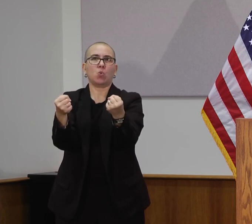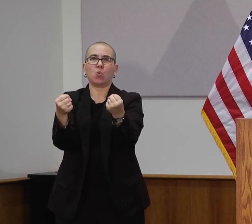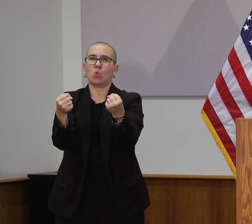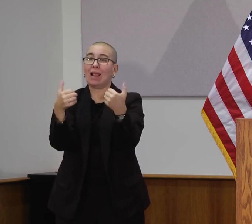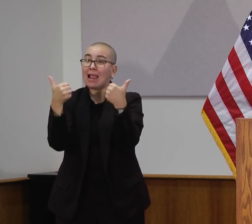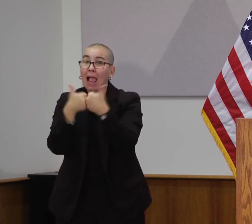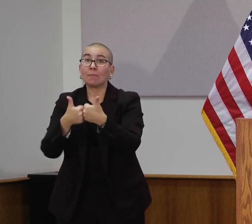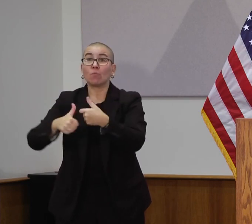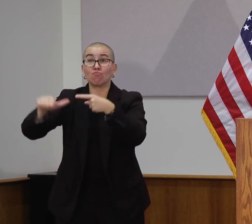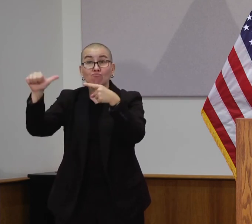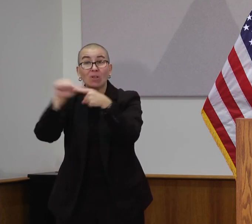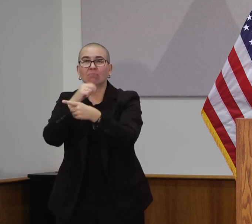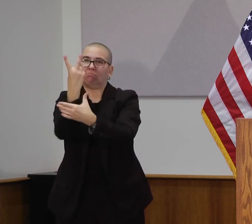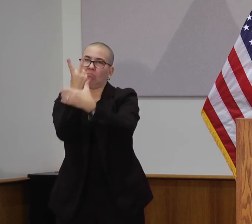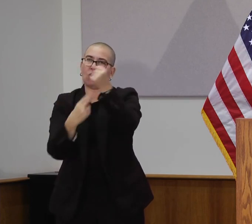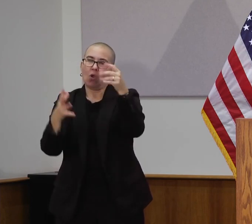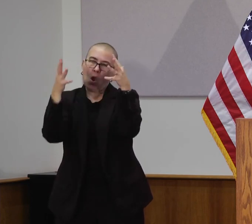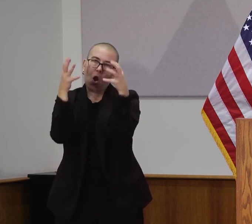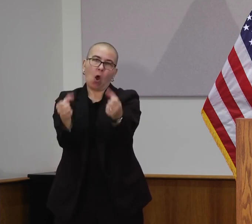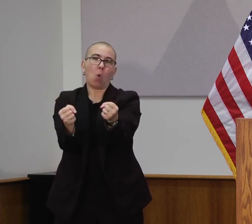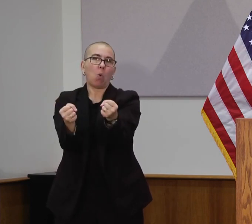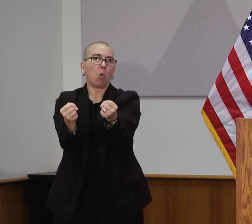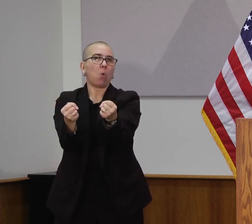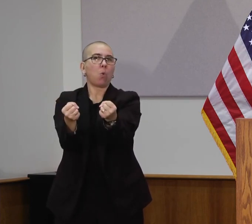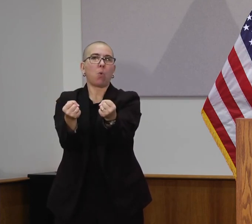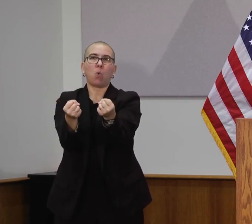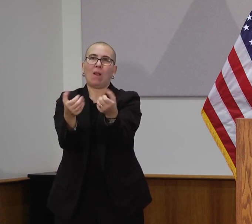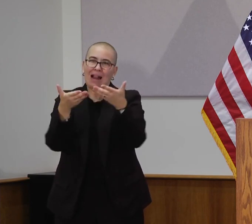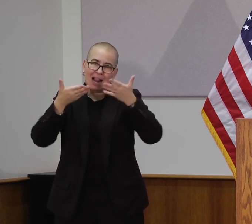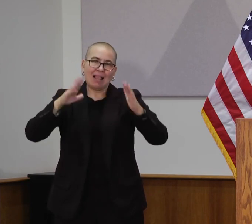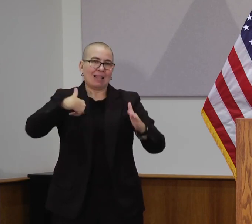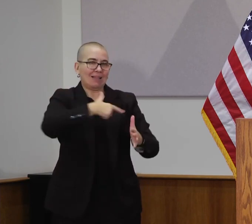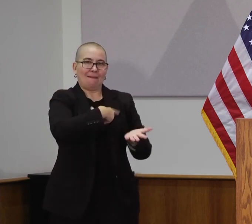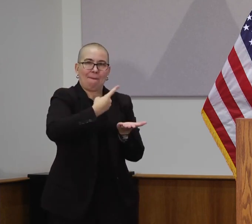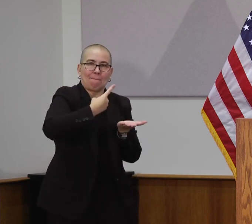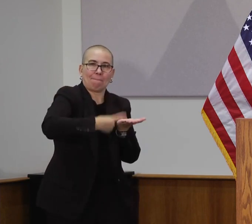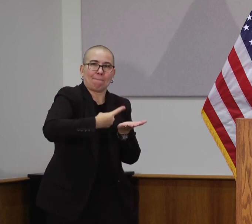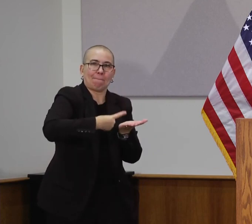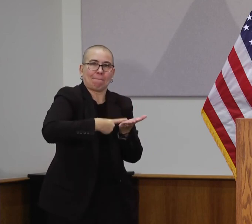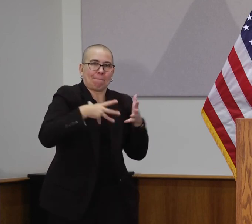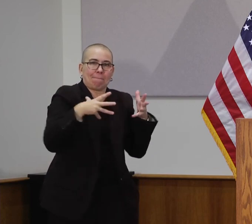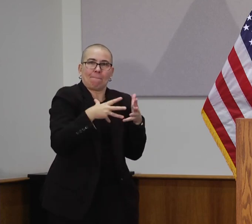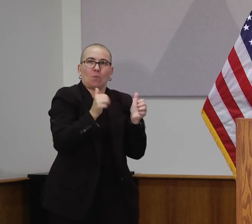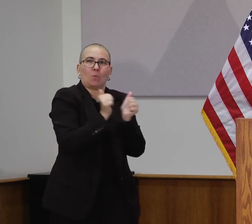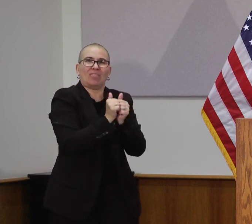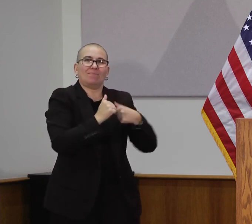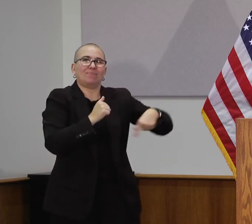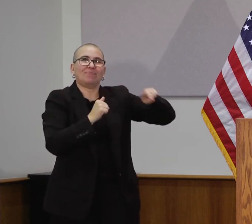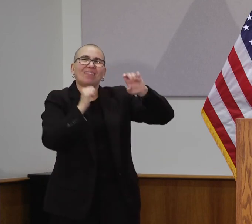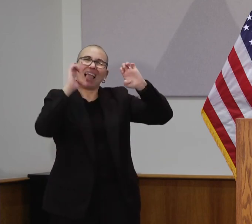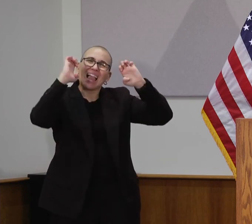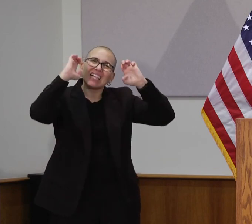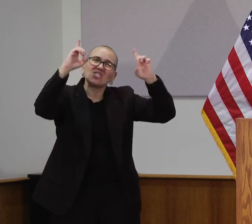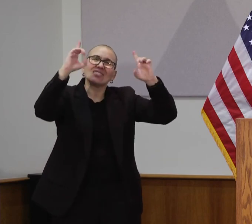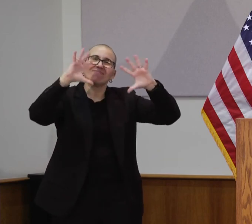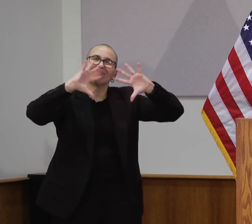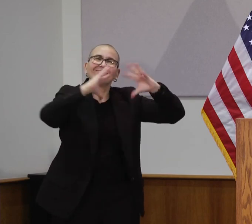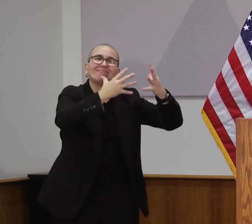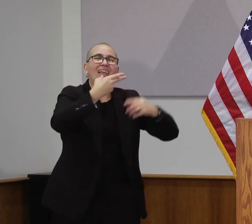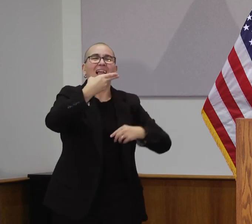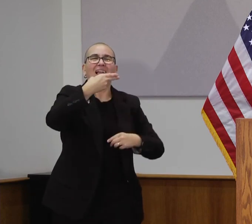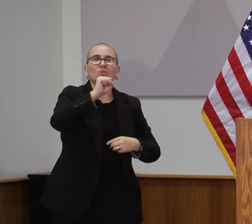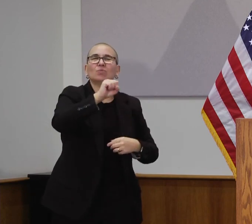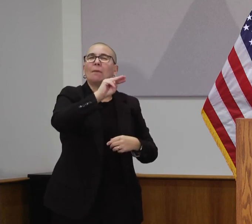from our perspective. So we're in dialogue right now with our colleagues in education and the high school league. But again, from a